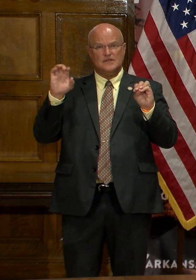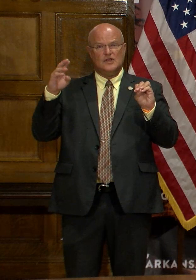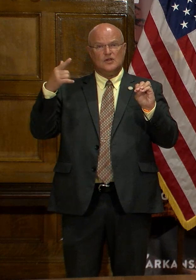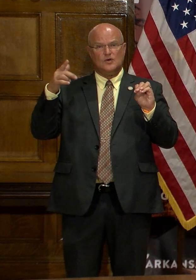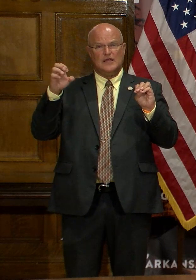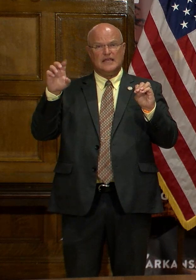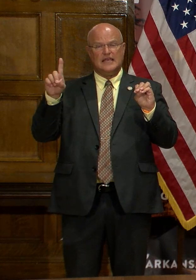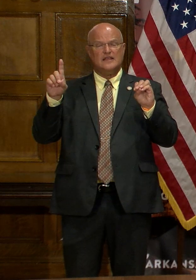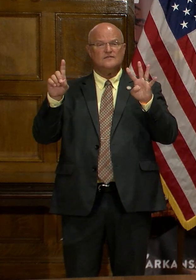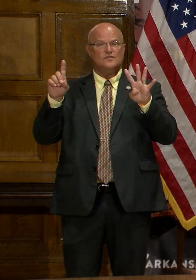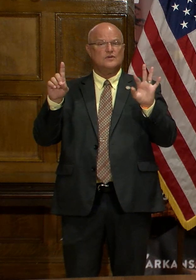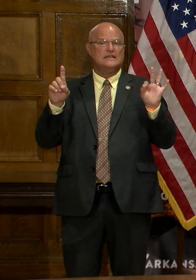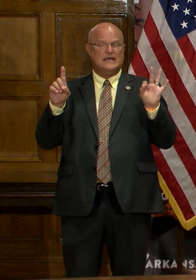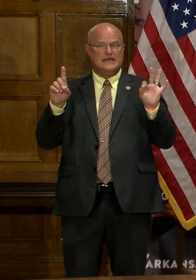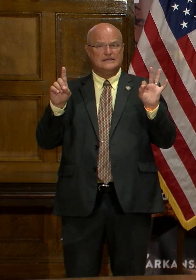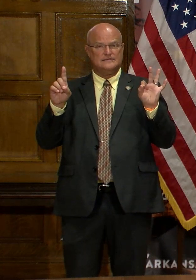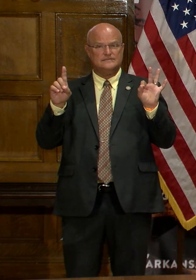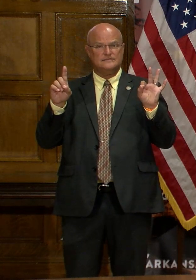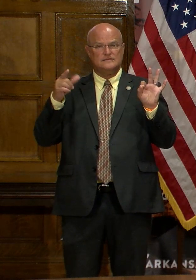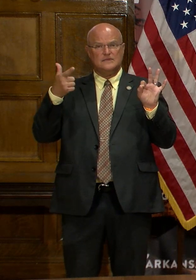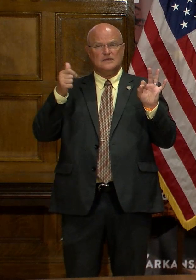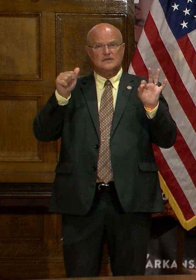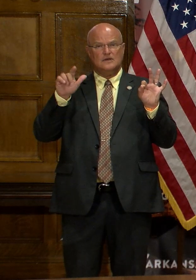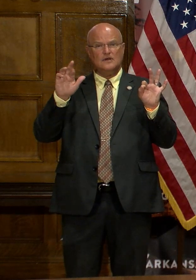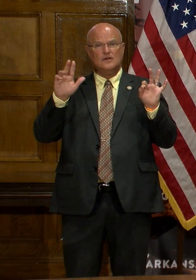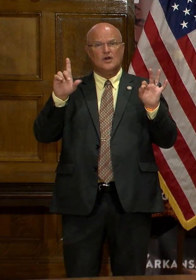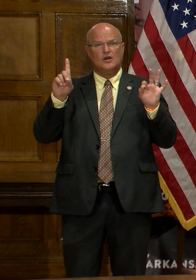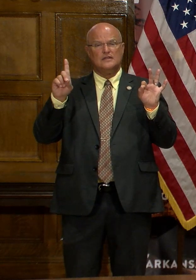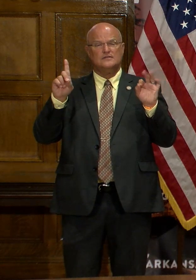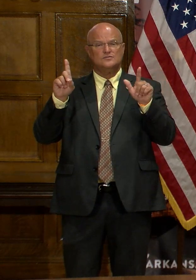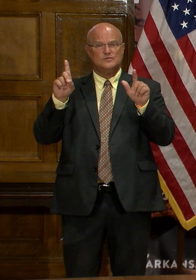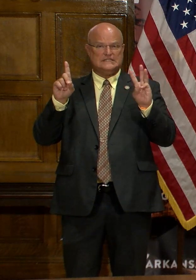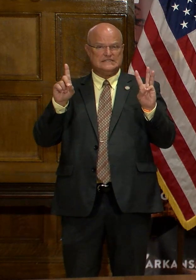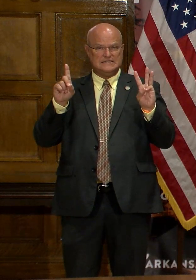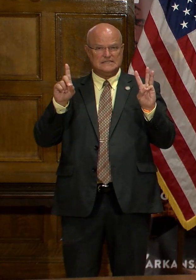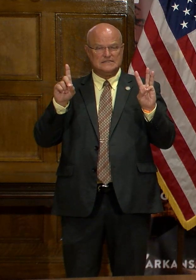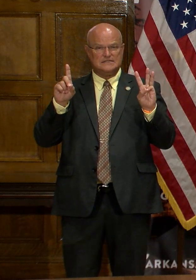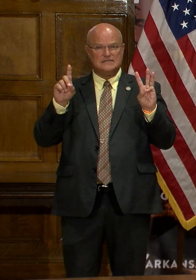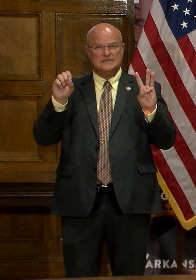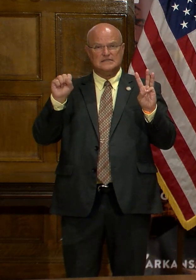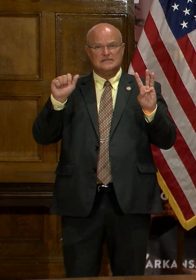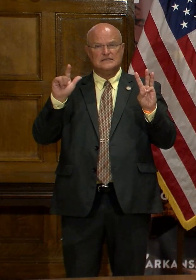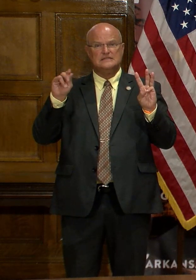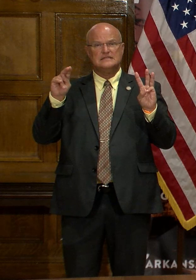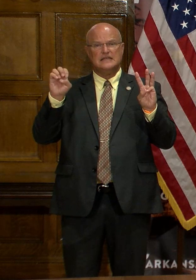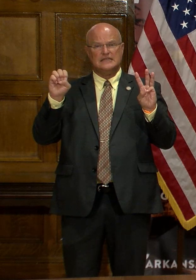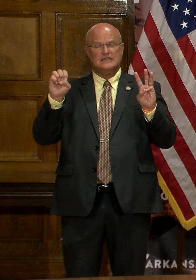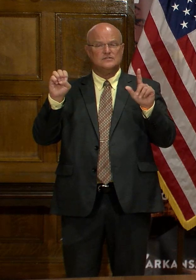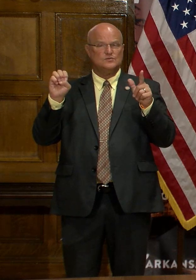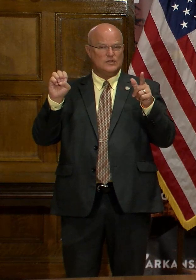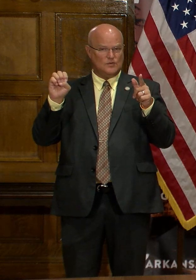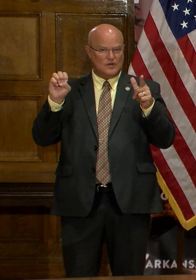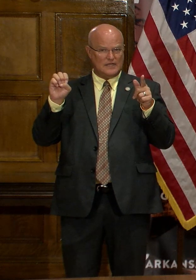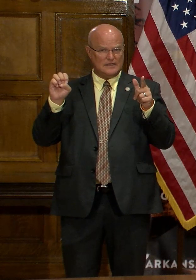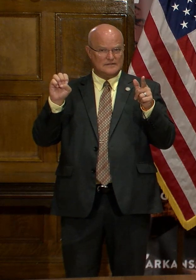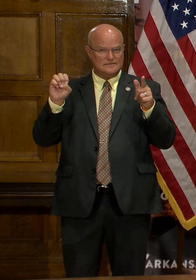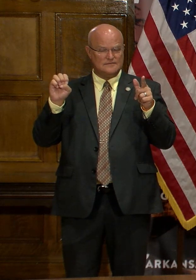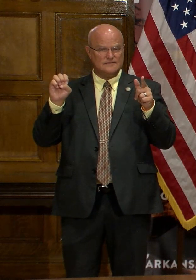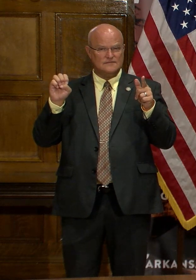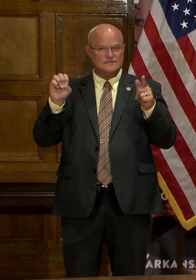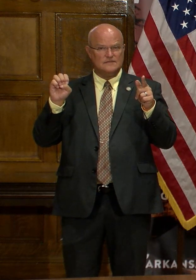Craighead 49, Garland County 26, Saline 21, and